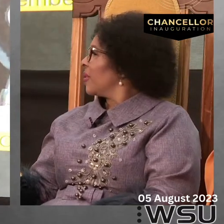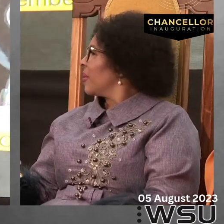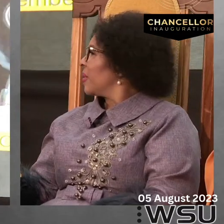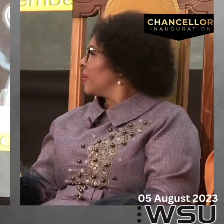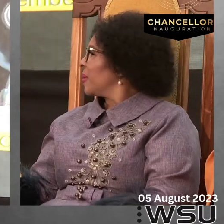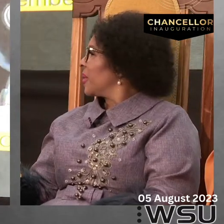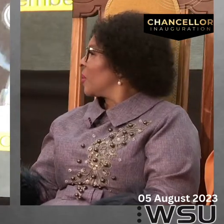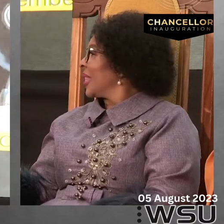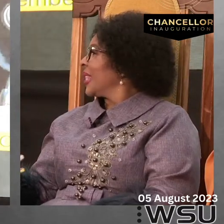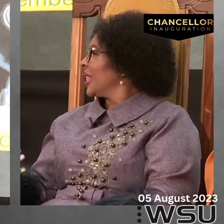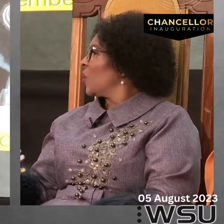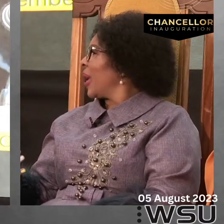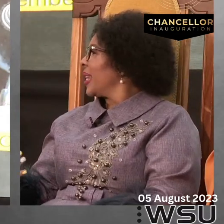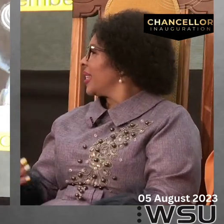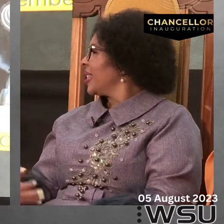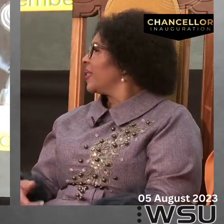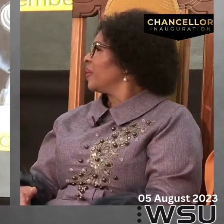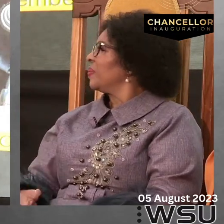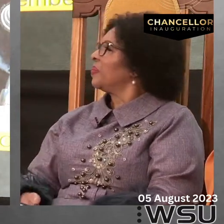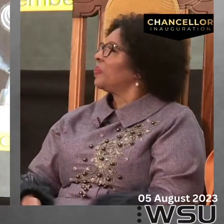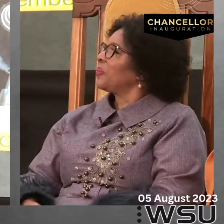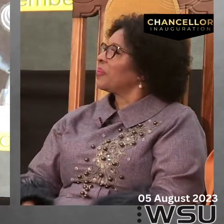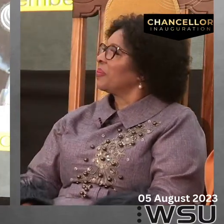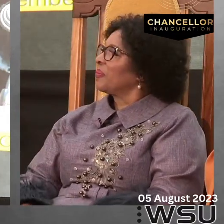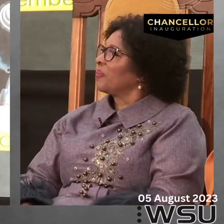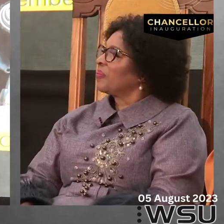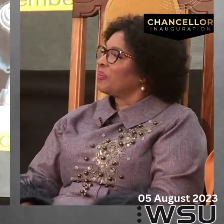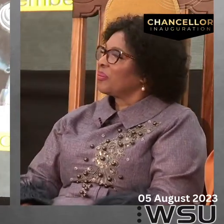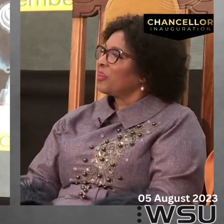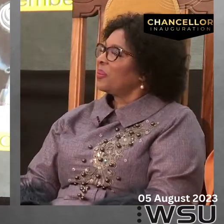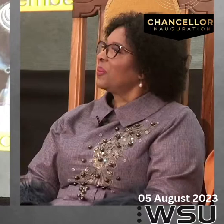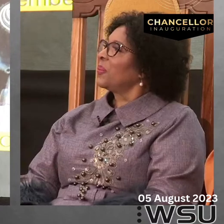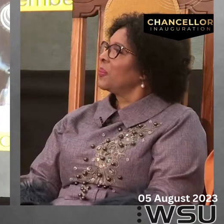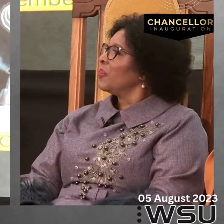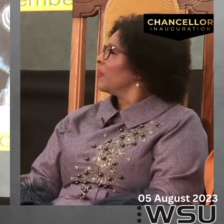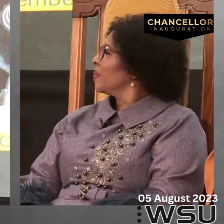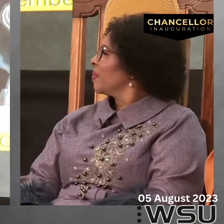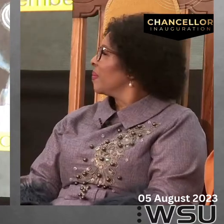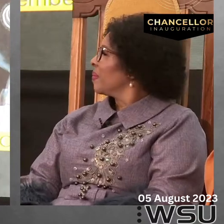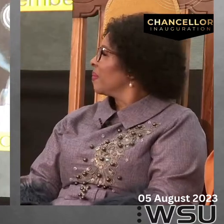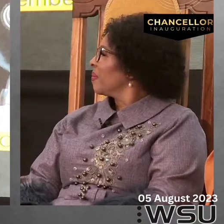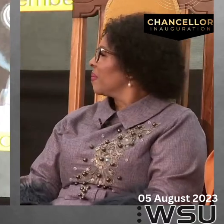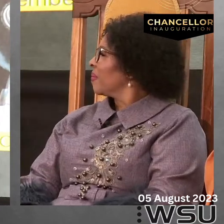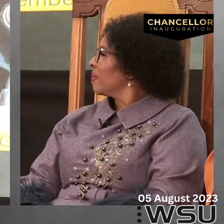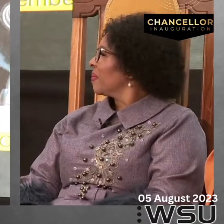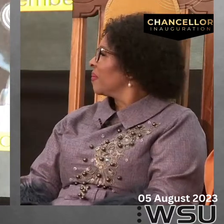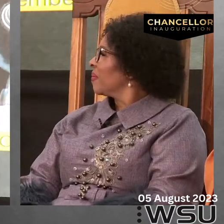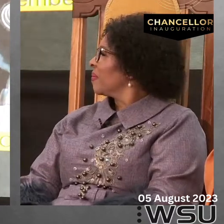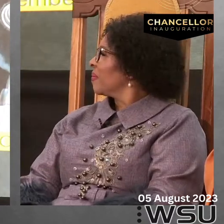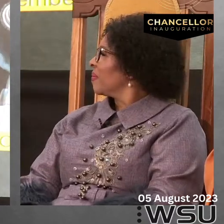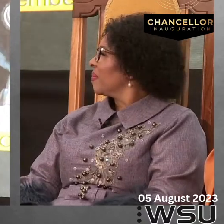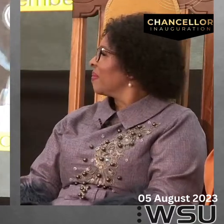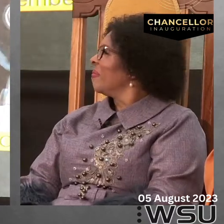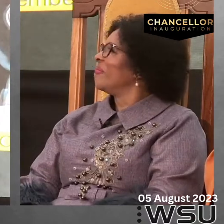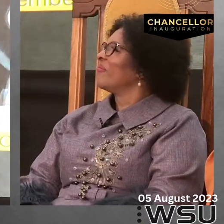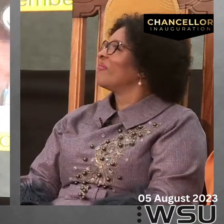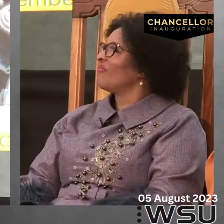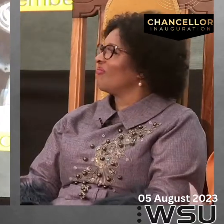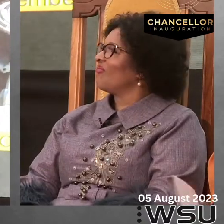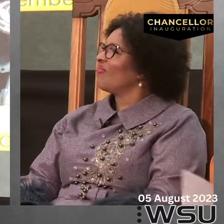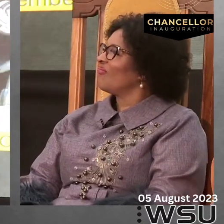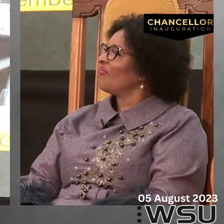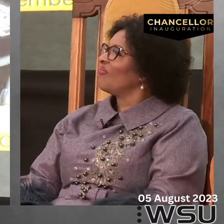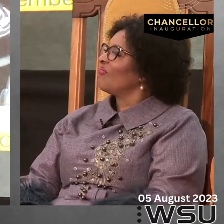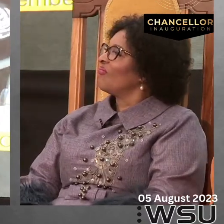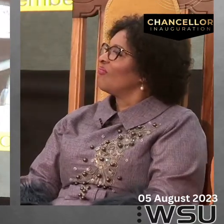in the successful merger of Gobodo Incorporated and Sizwe Ntsaluba to form Sizwe Ntsaluba Gobodo, which later, of